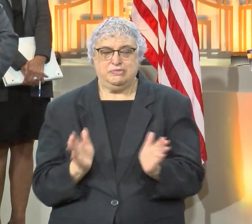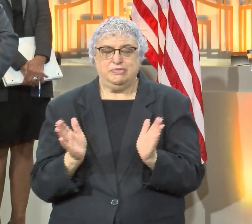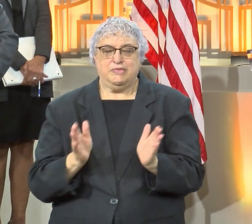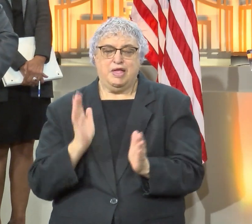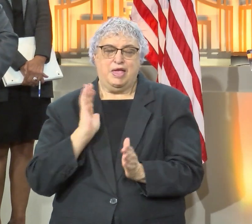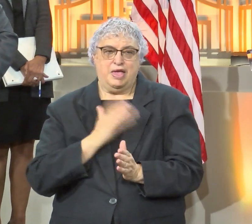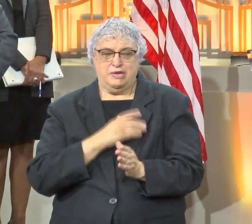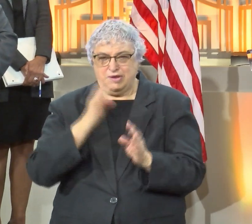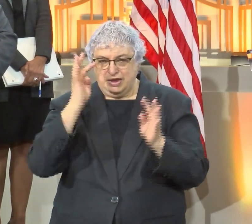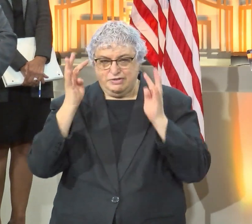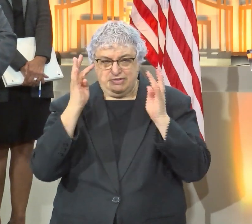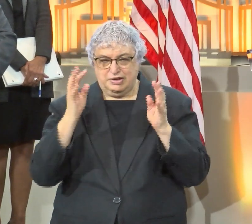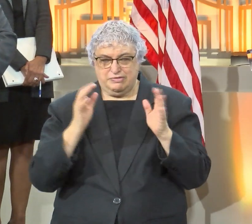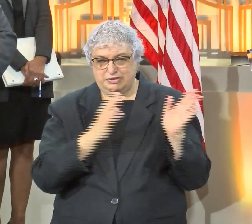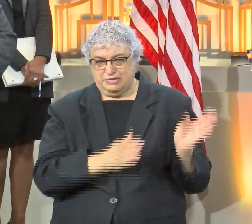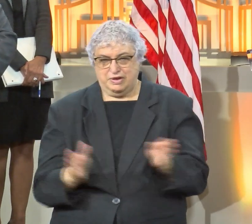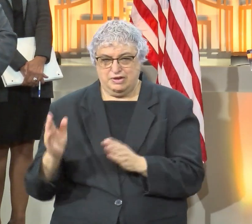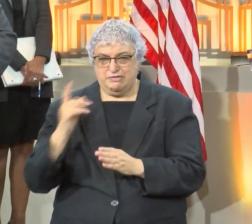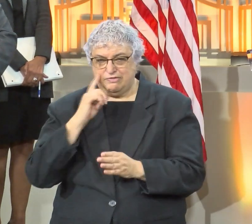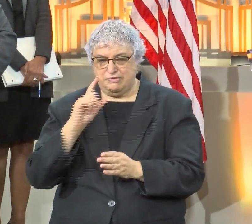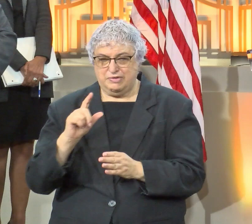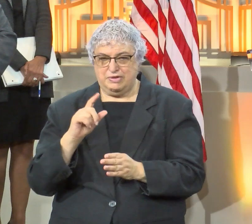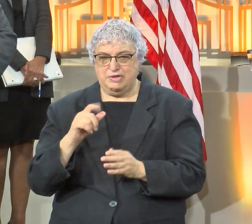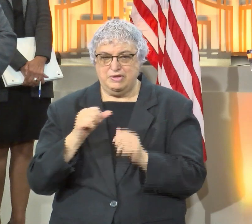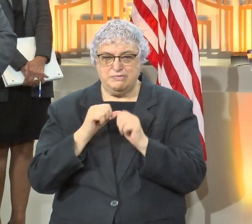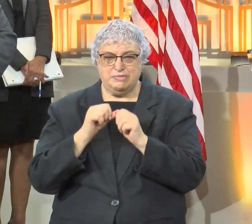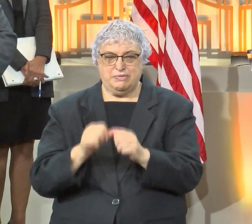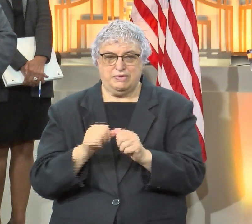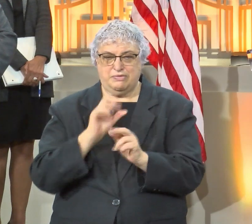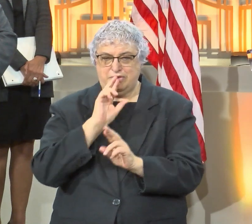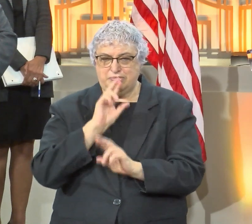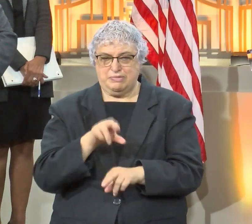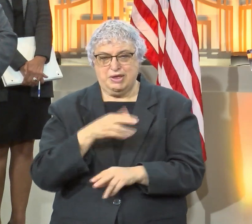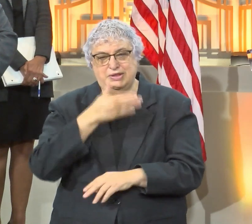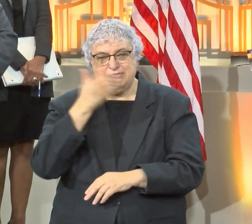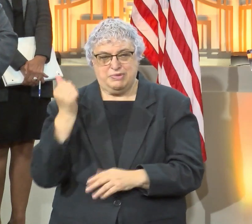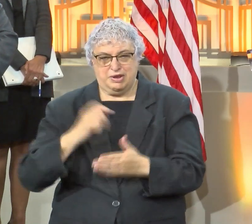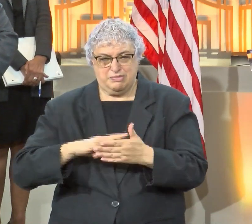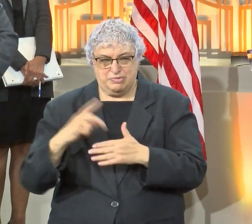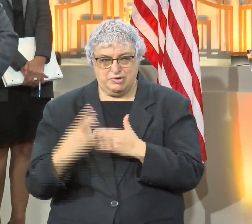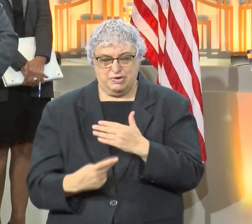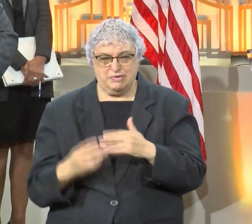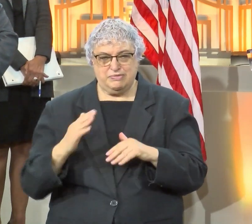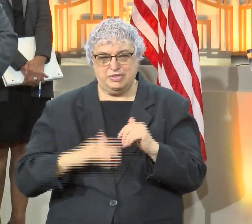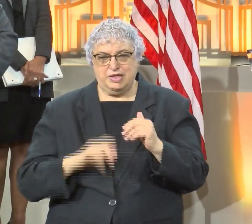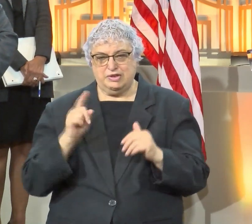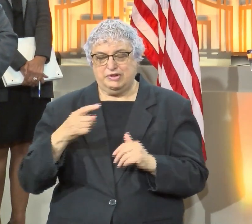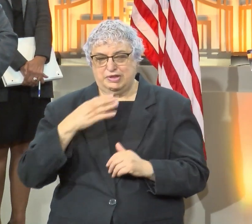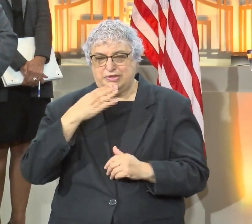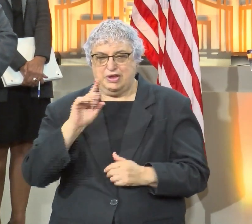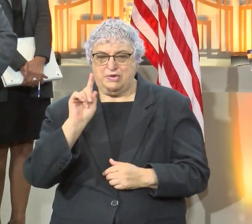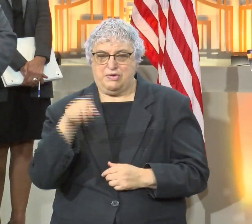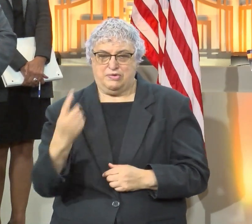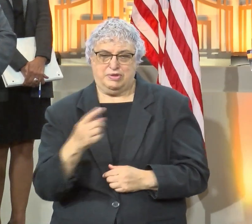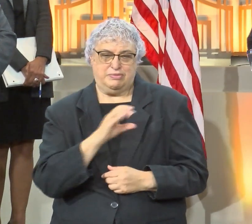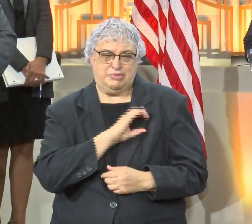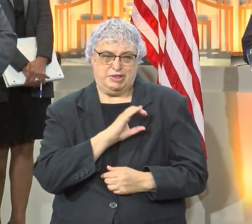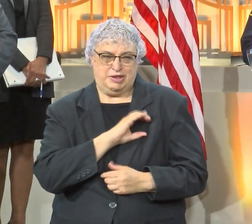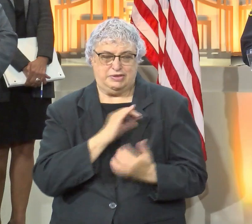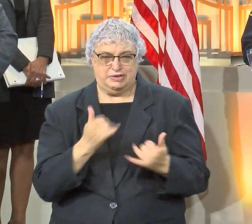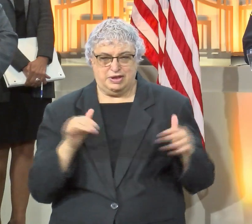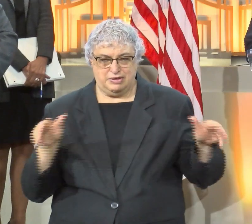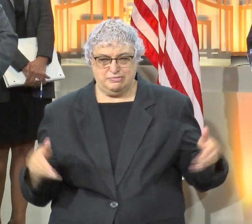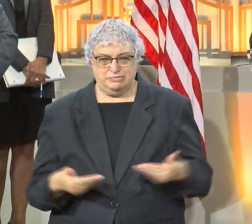innovative strategies and our response to the public for a more permanent response. It's just a better program instead of just sending an HPD officer. Now I'd like